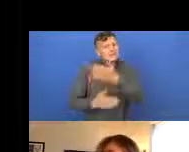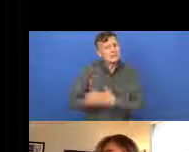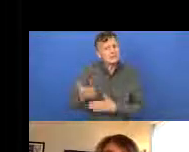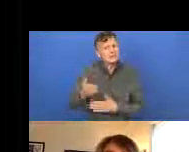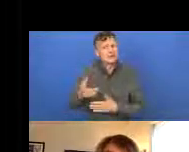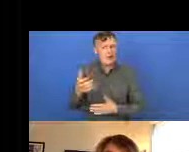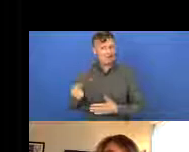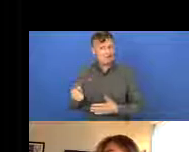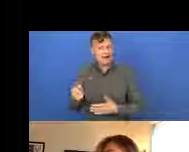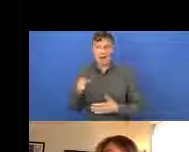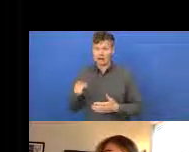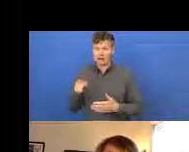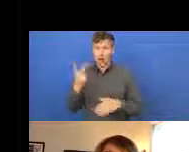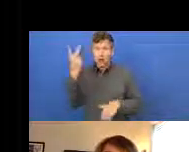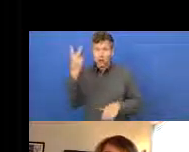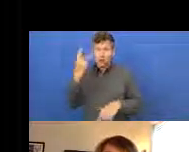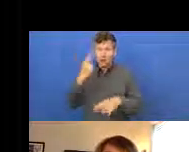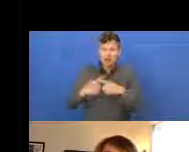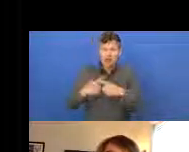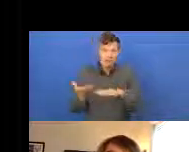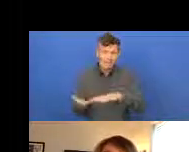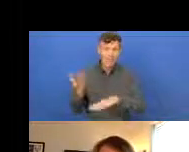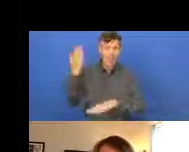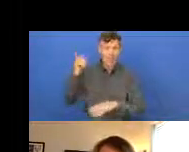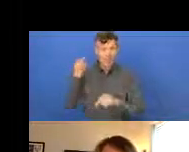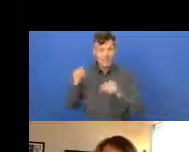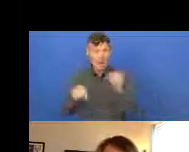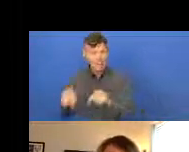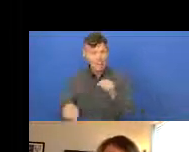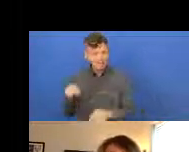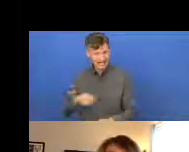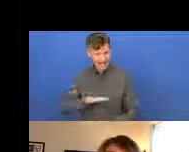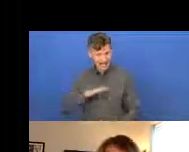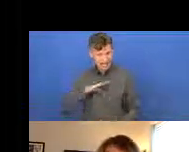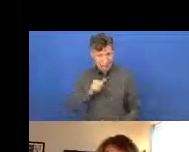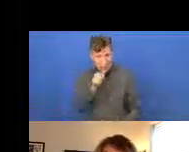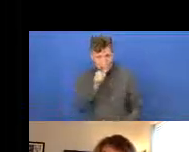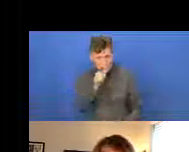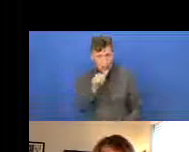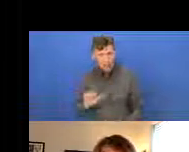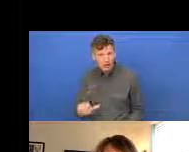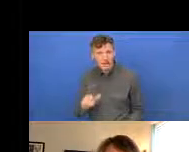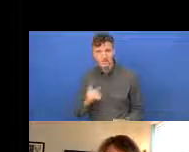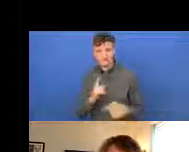victims of bullying and 4 times as likely to be both bullies and victims as their non-disabled peers.